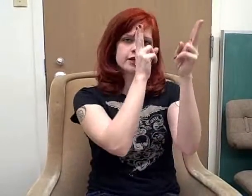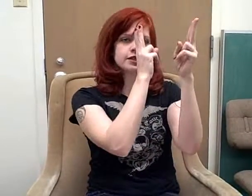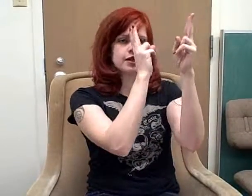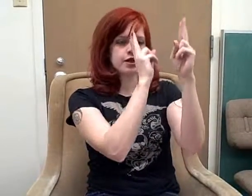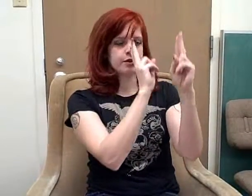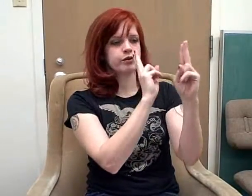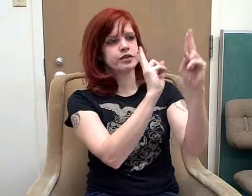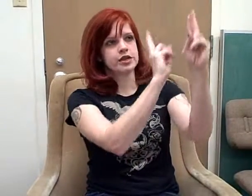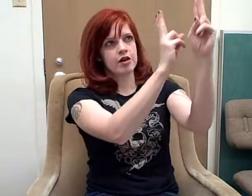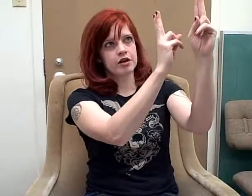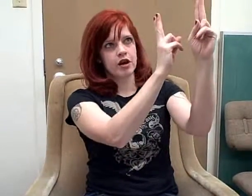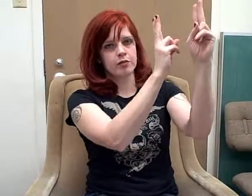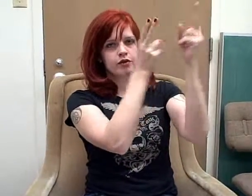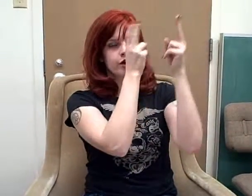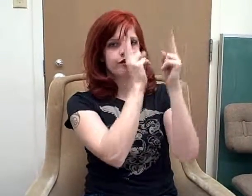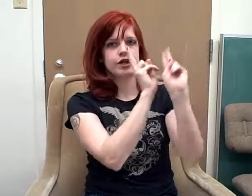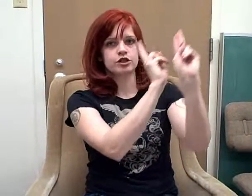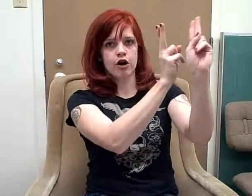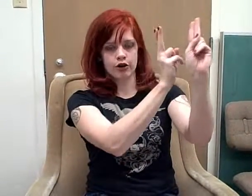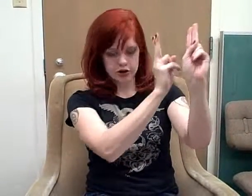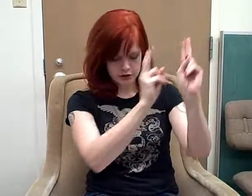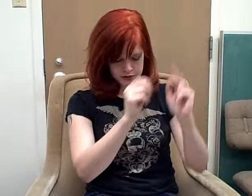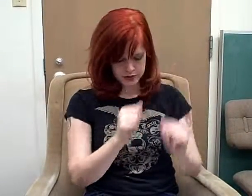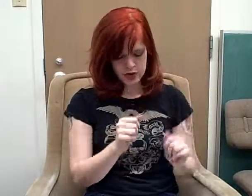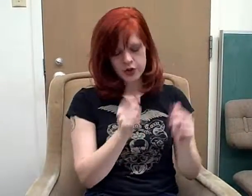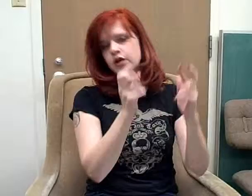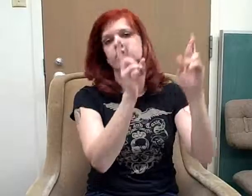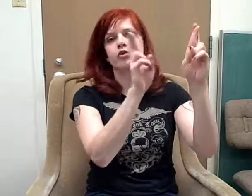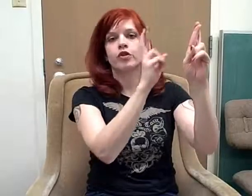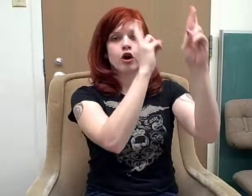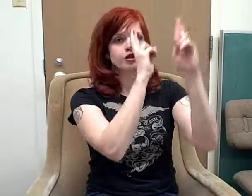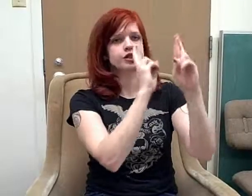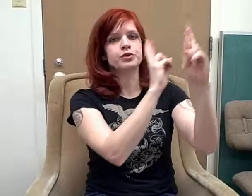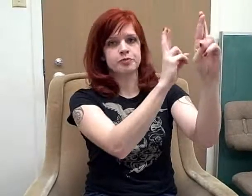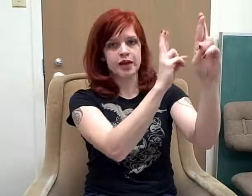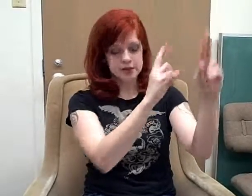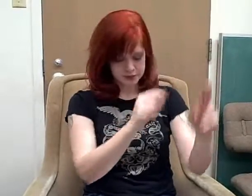hands, moves down and up in front of your face, honor. If you do it with R's, it's respect.